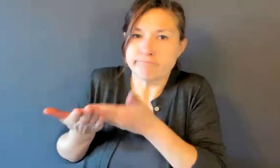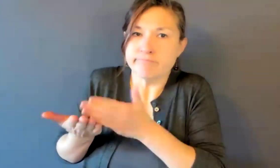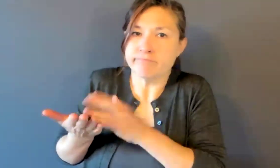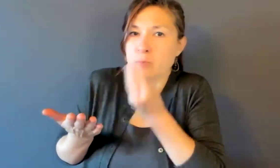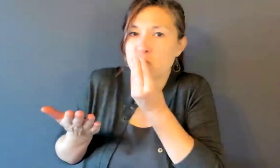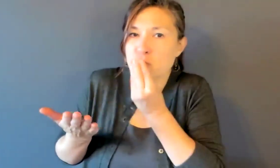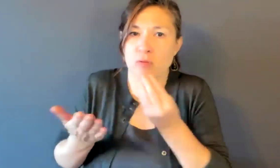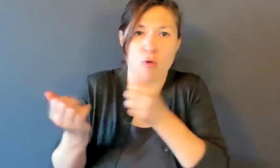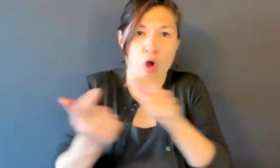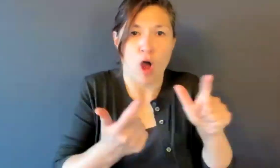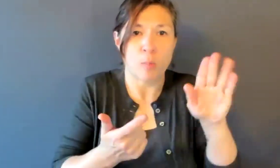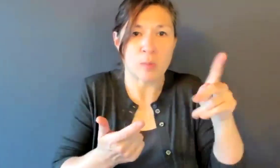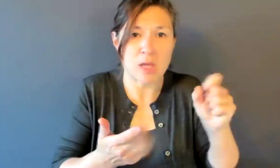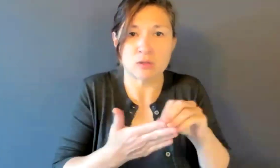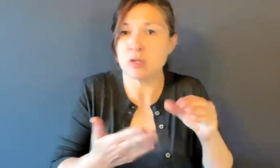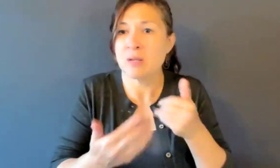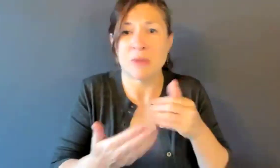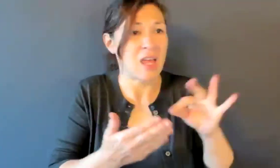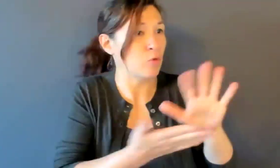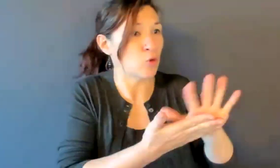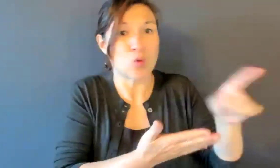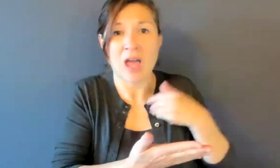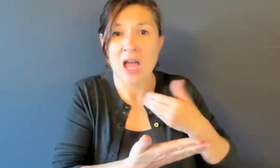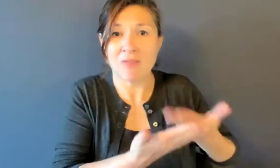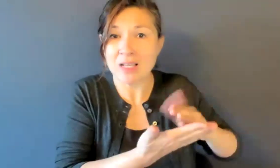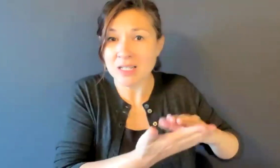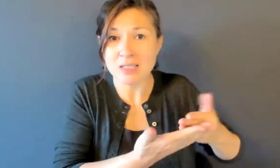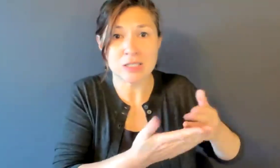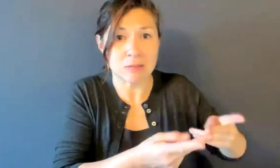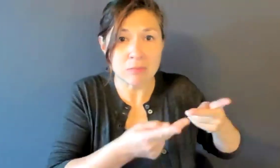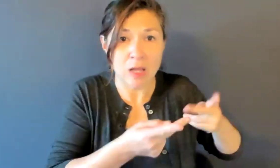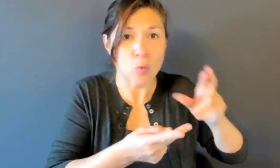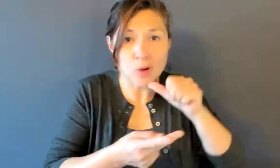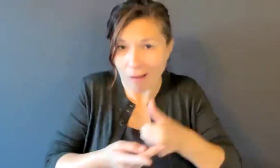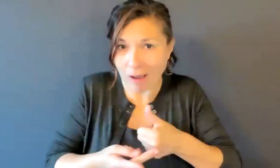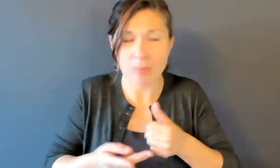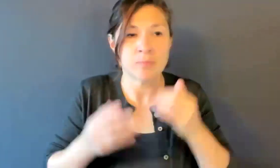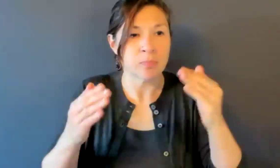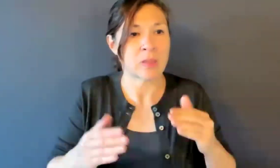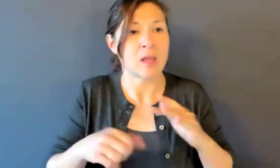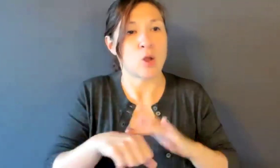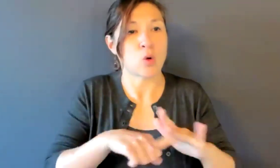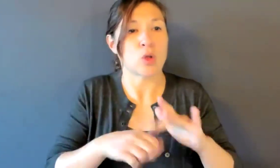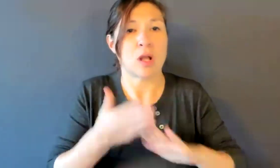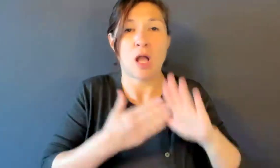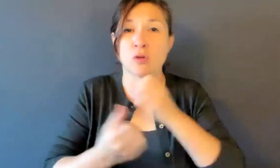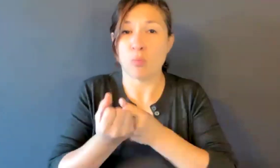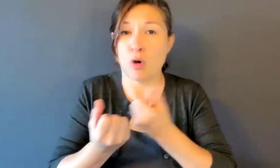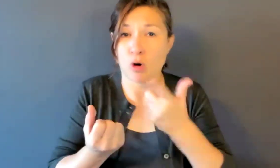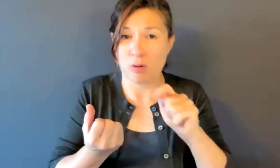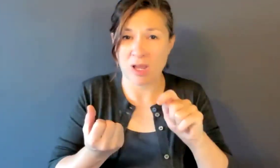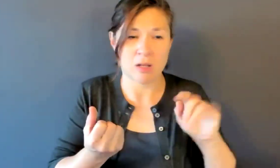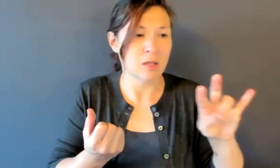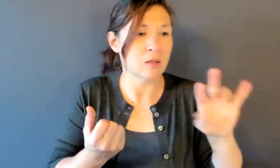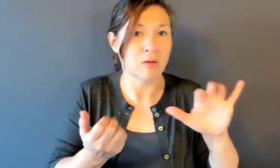regardless of whether they're in a building with kitchen facilities or not. And then lastly, there's an early college support grant for